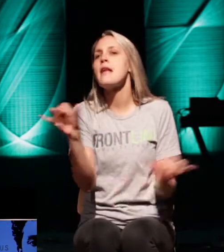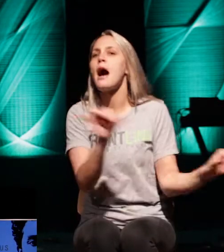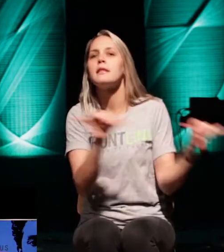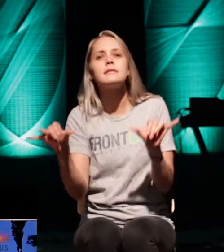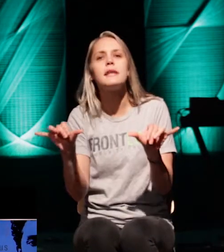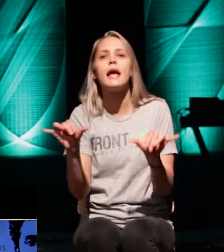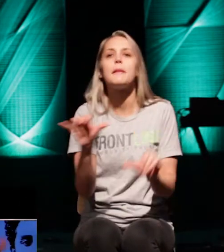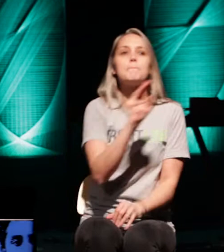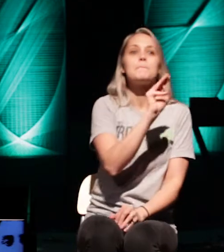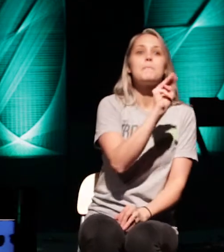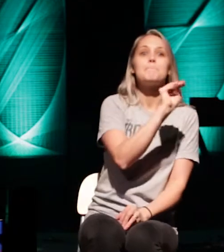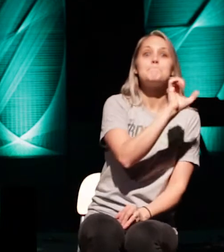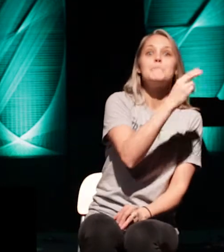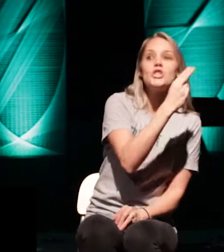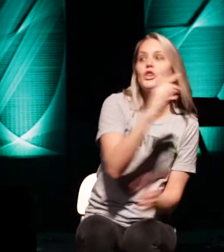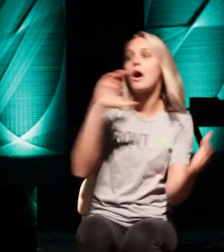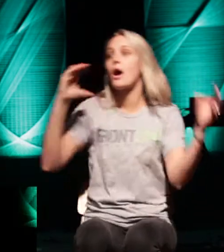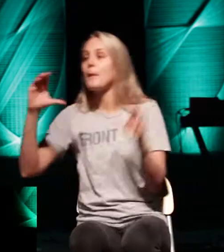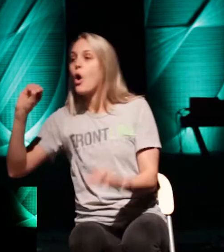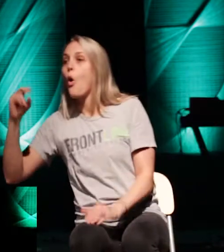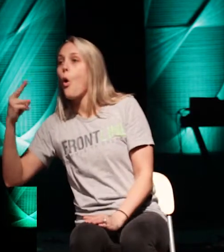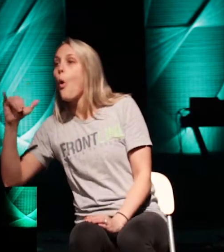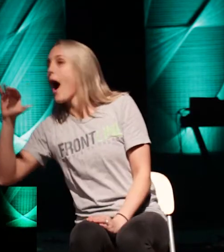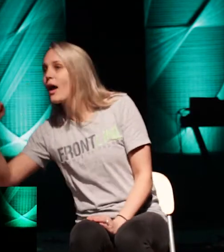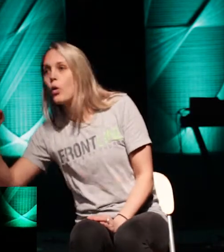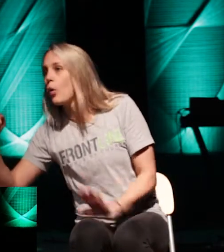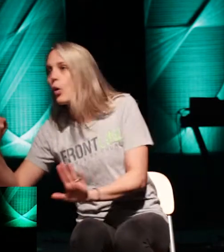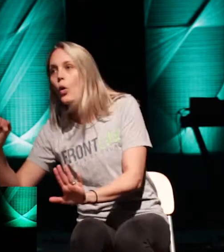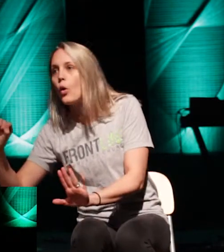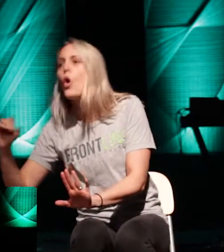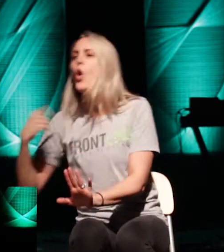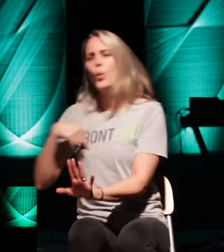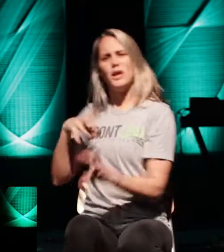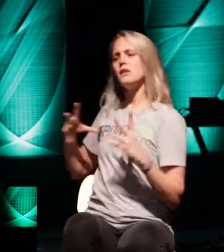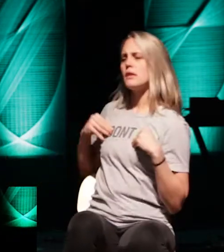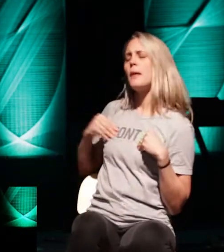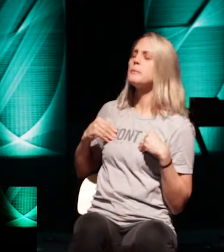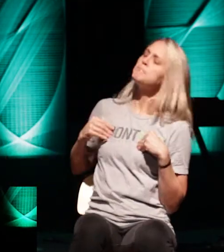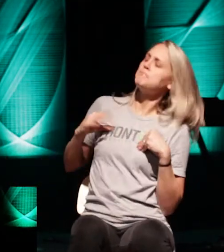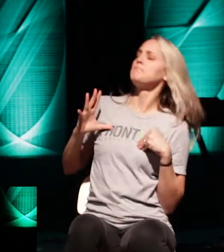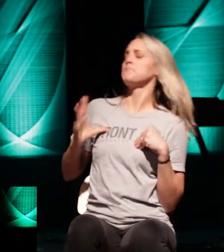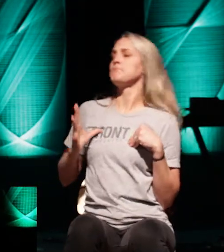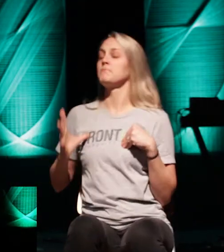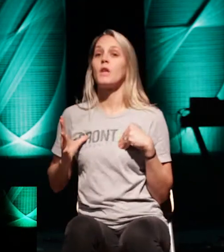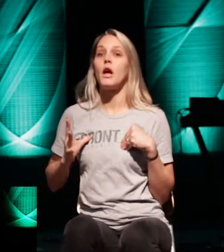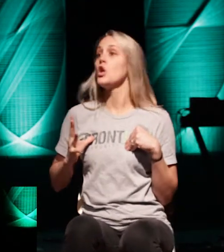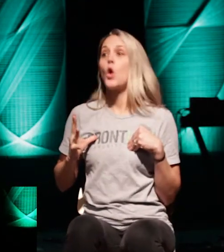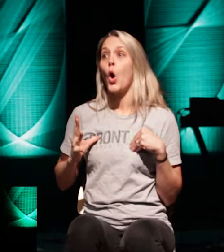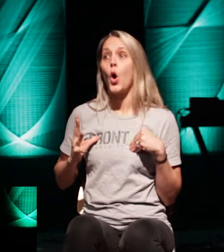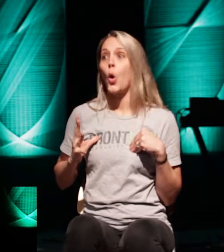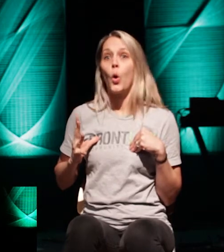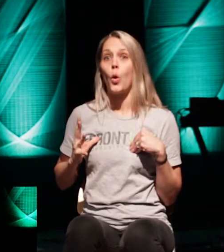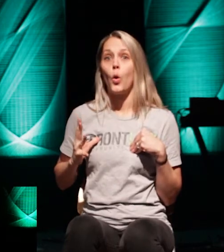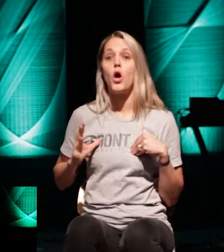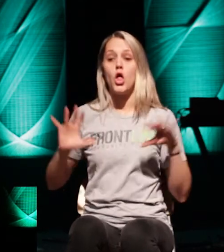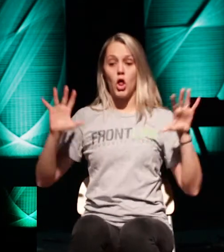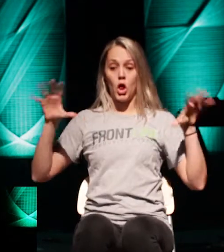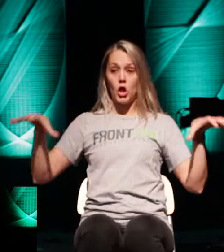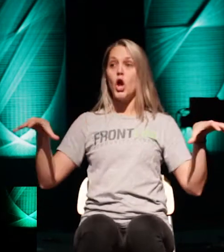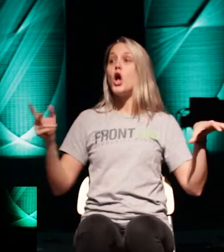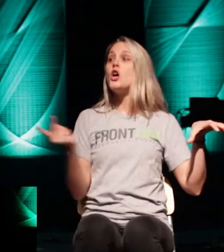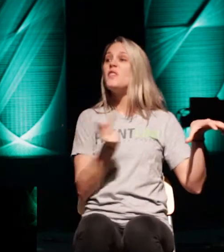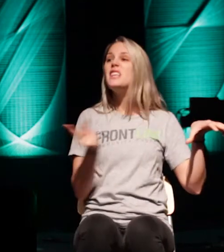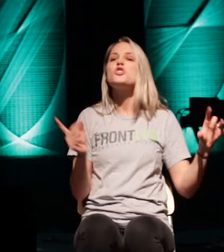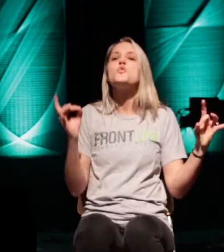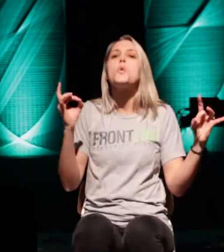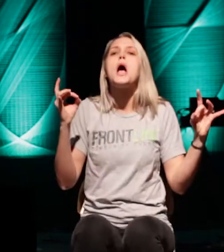tolerate Ohio, we put up with them, but this was like we detest them, like people who want to kill us. Maybe some of you, that is still true.